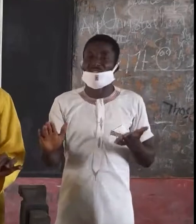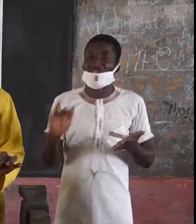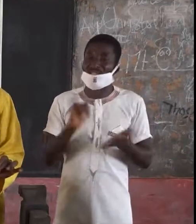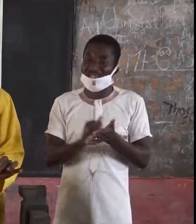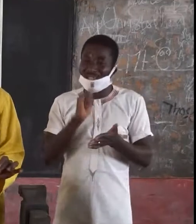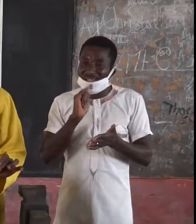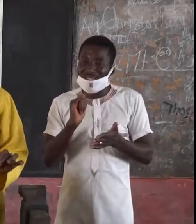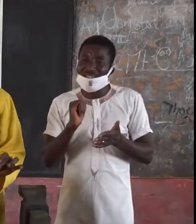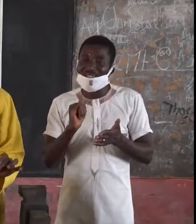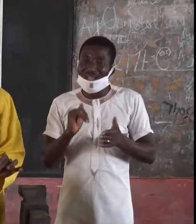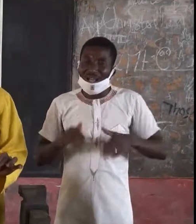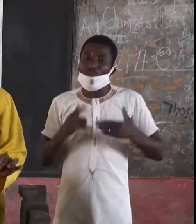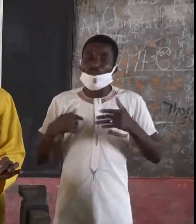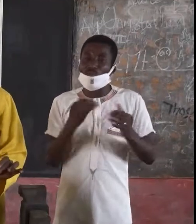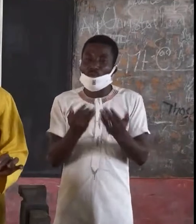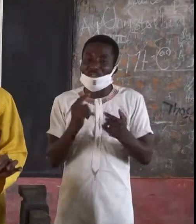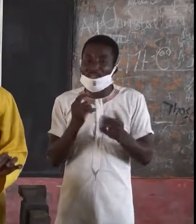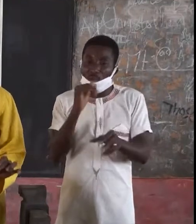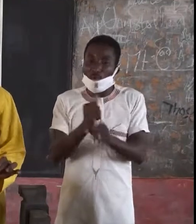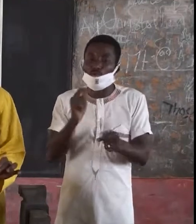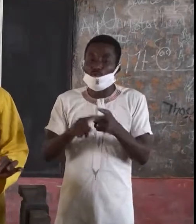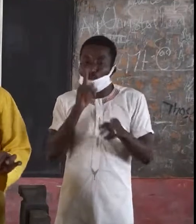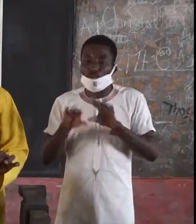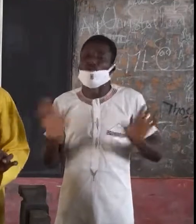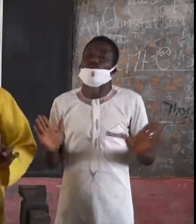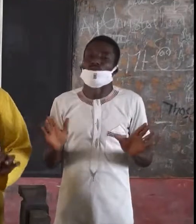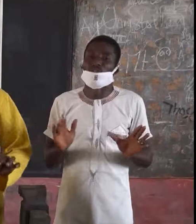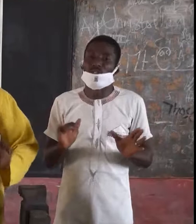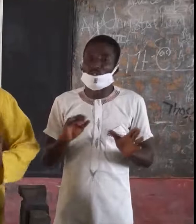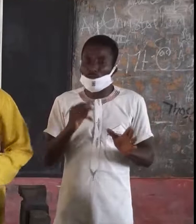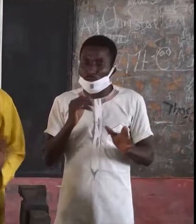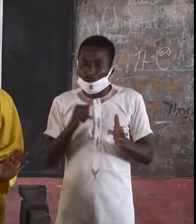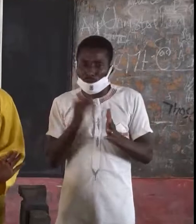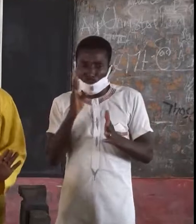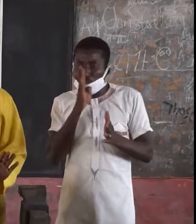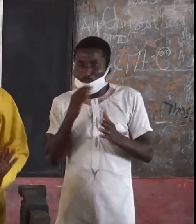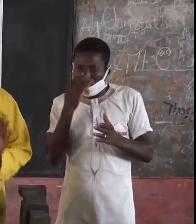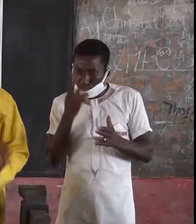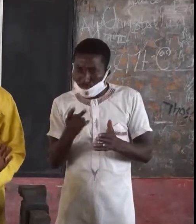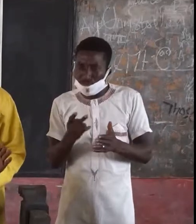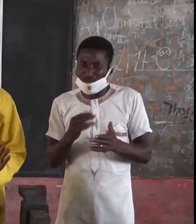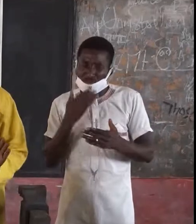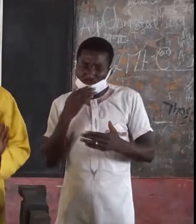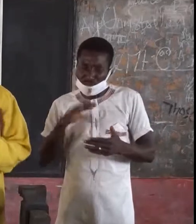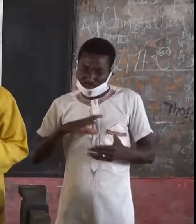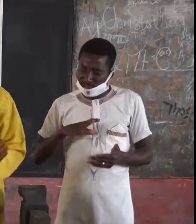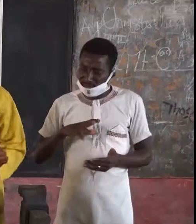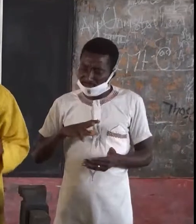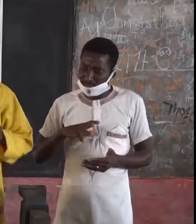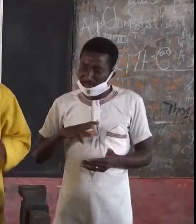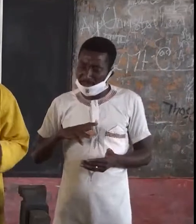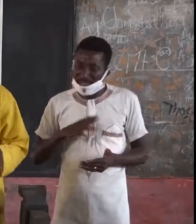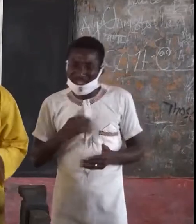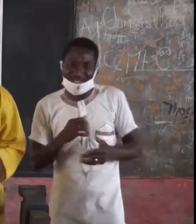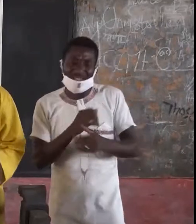how we want a job to be done after all the operations followed. And mind you, safety